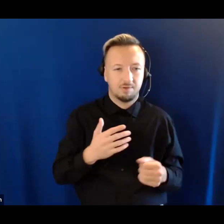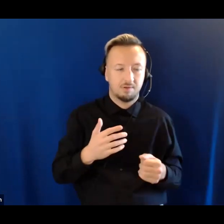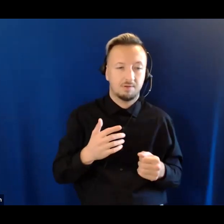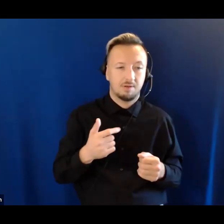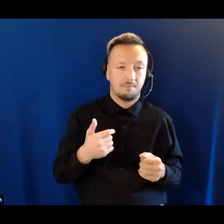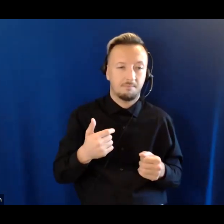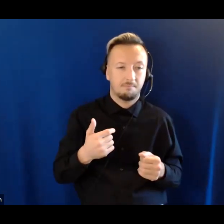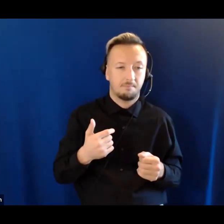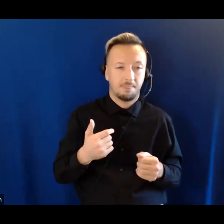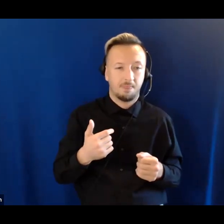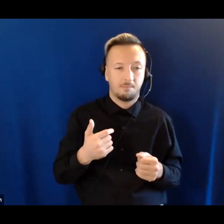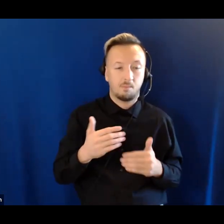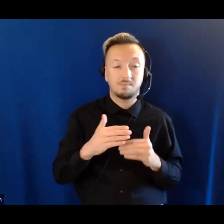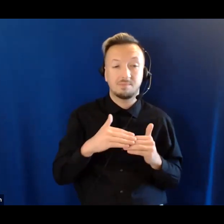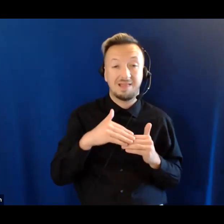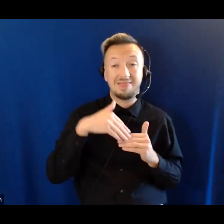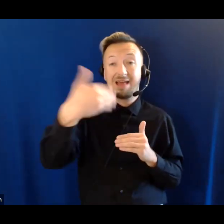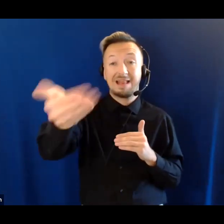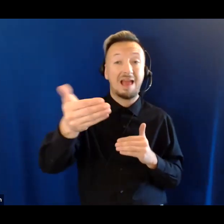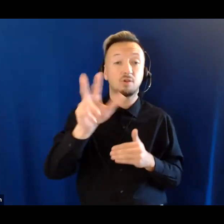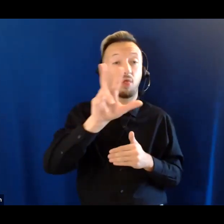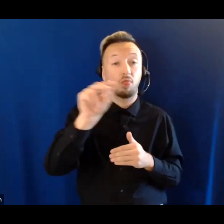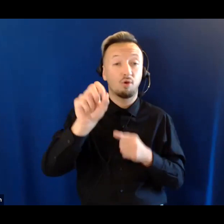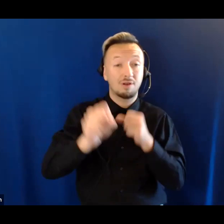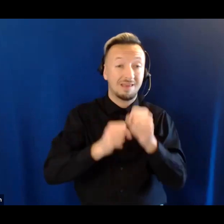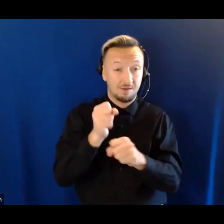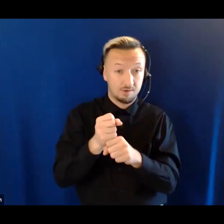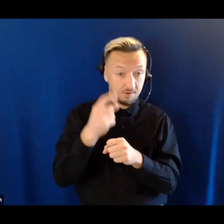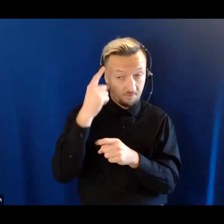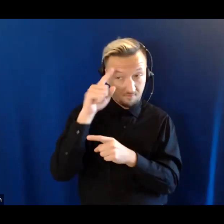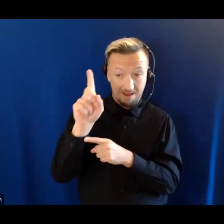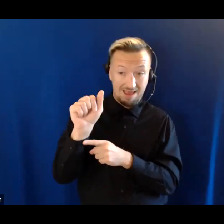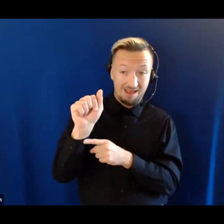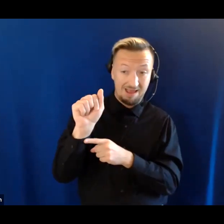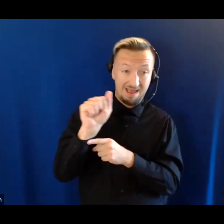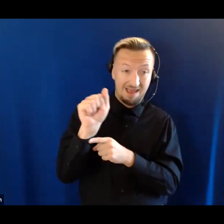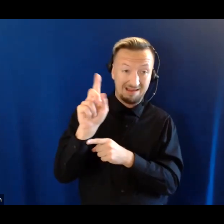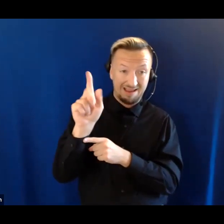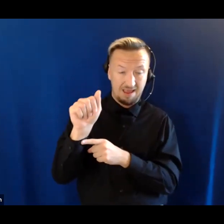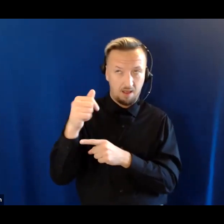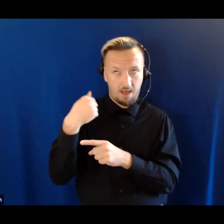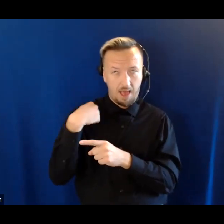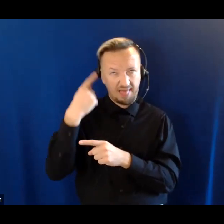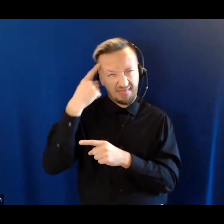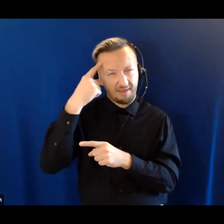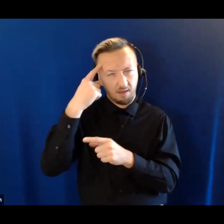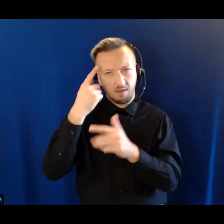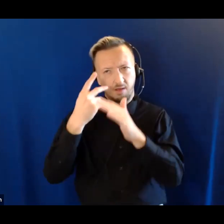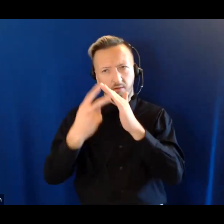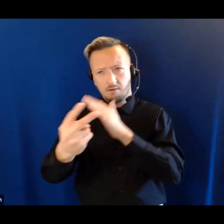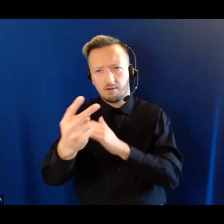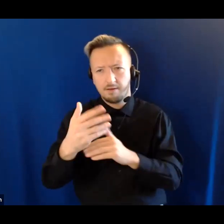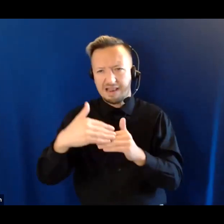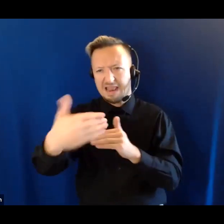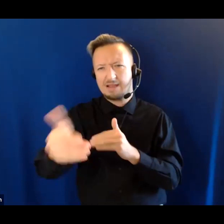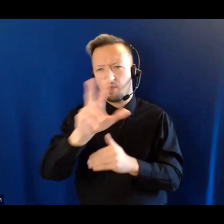all, the next 30 years of the ADA, I kind of think about those things is where